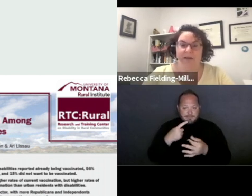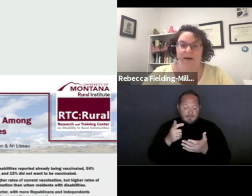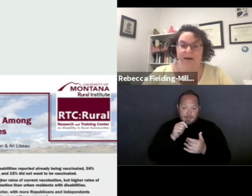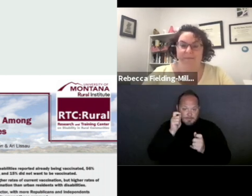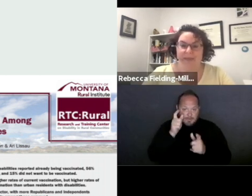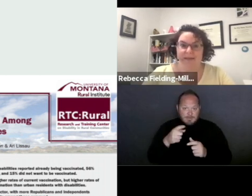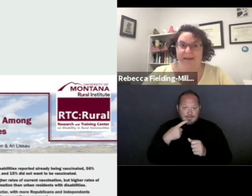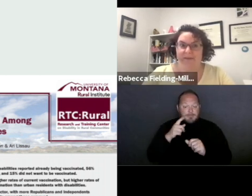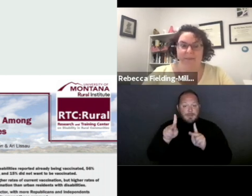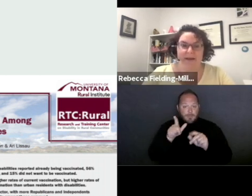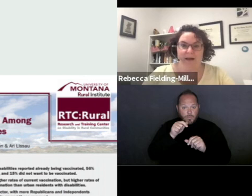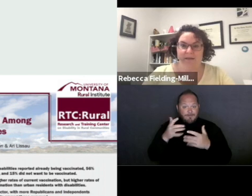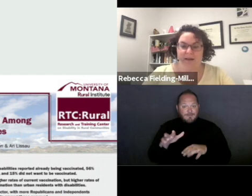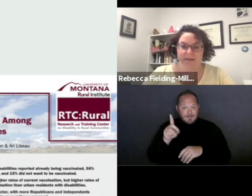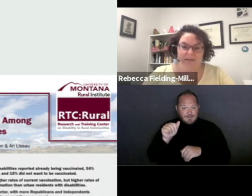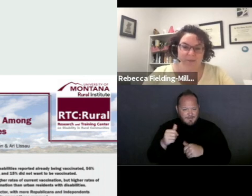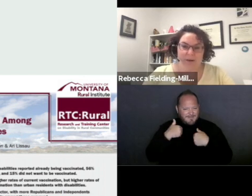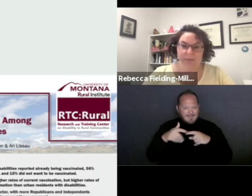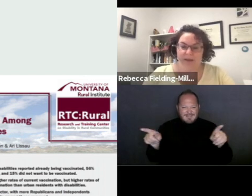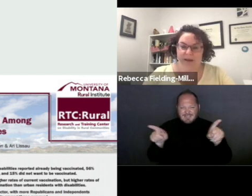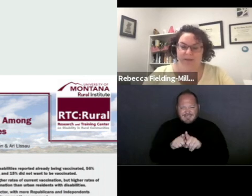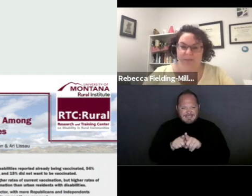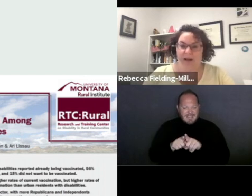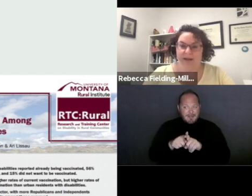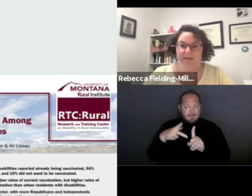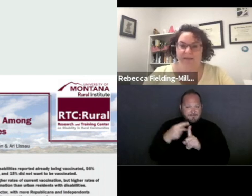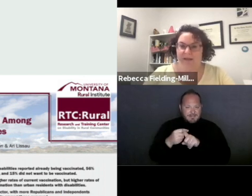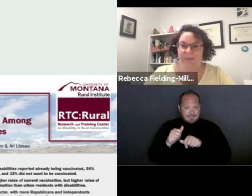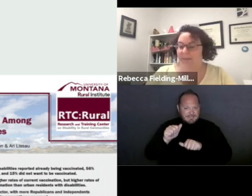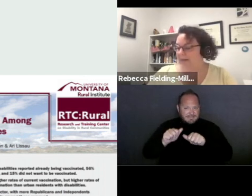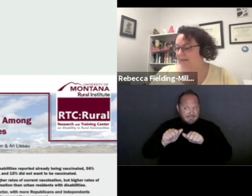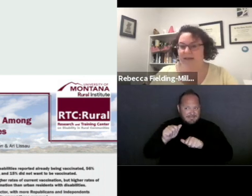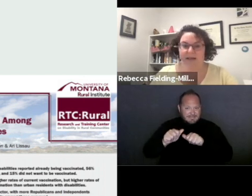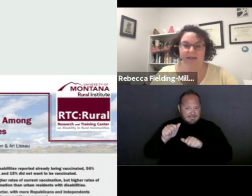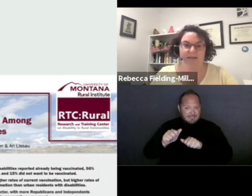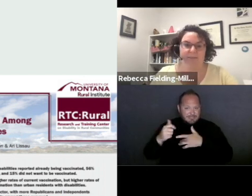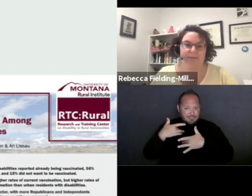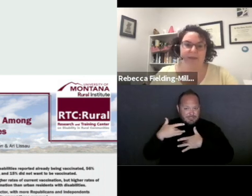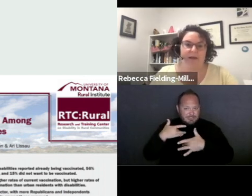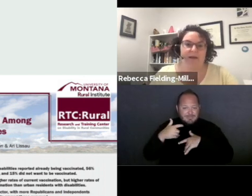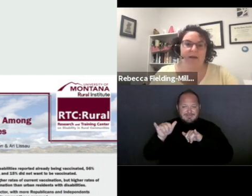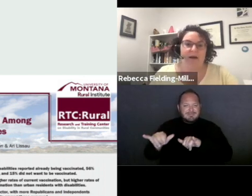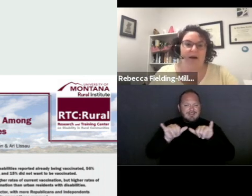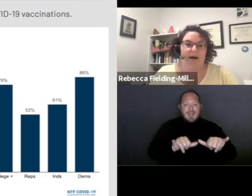concerns as everybody else. And I think that's probably not a surprise to many people listening to this.